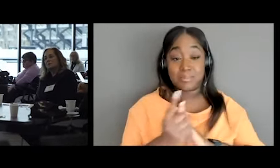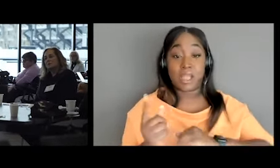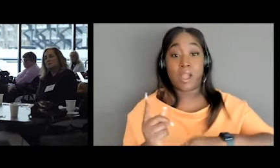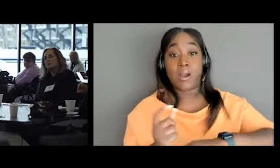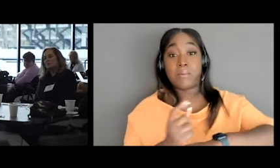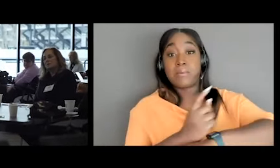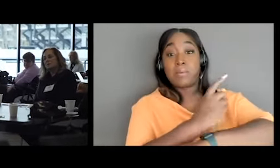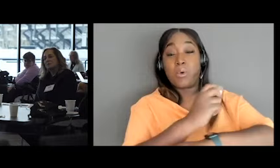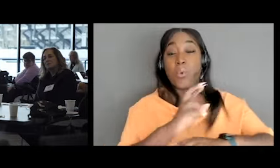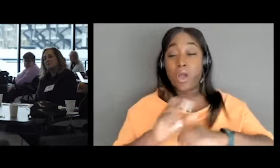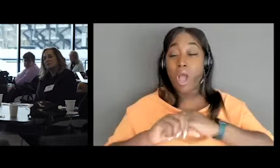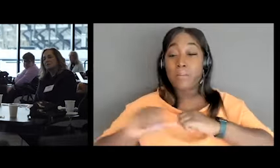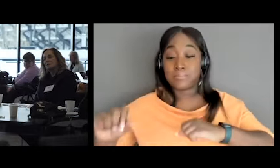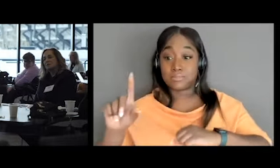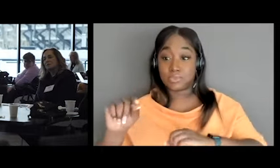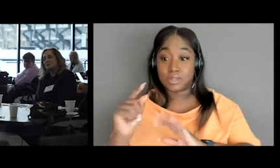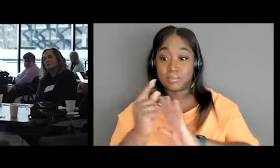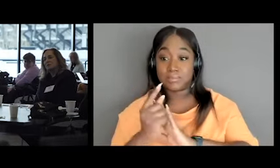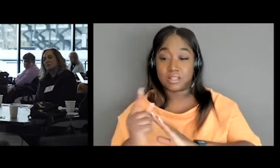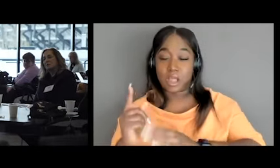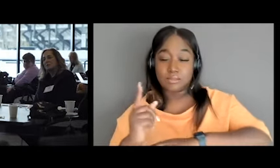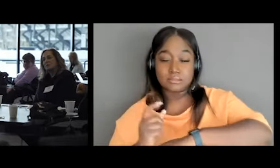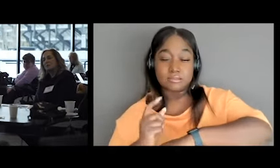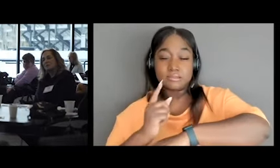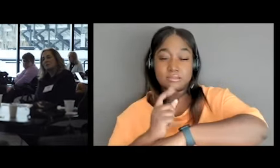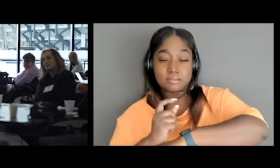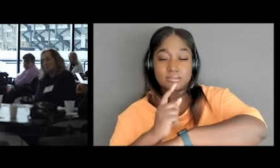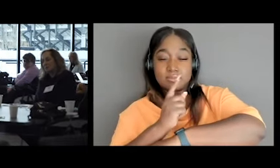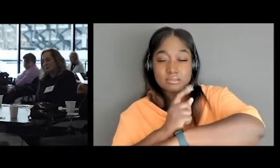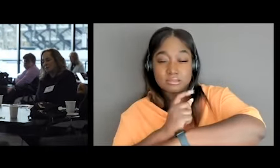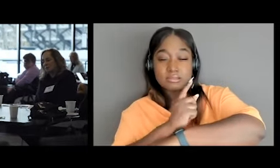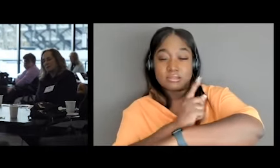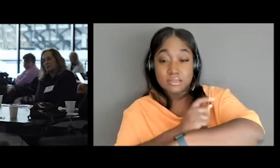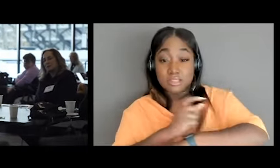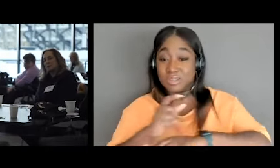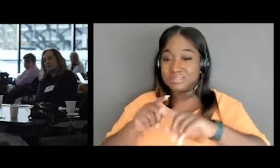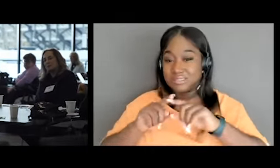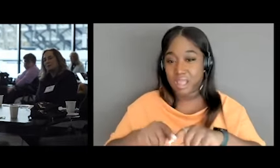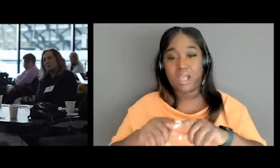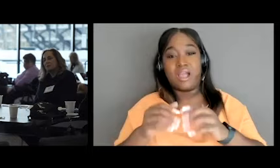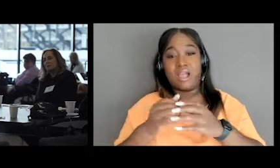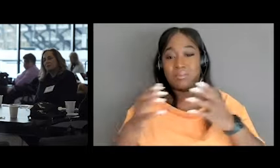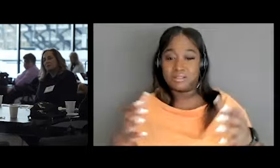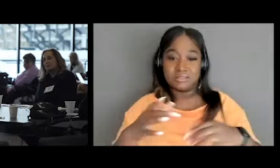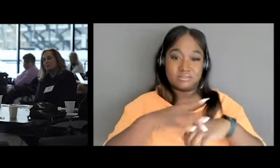think, you know, geographic connectivity, accessibility, and time they all factor into each other as well.